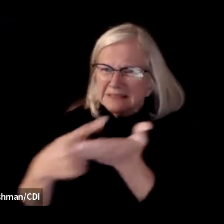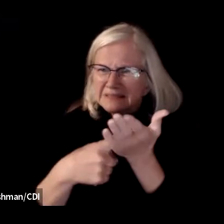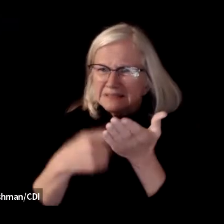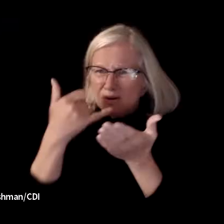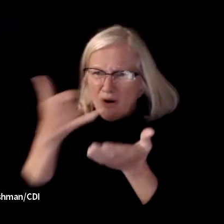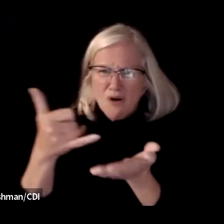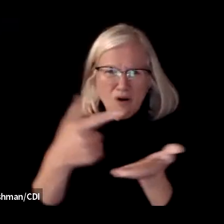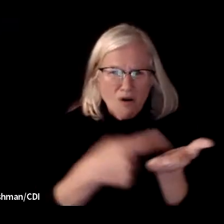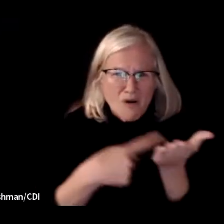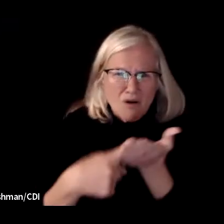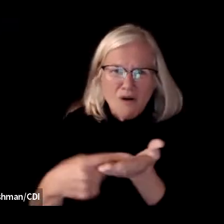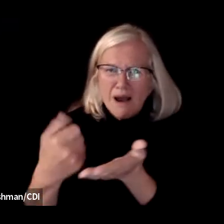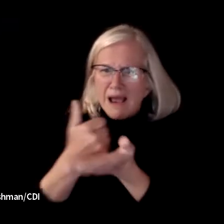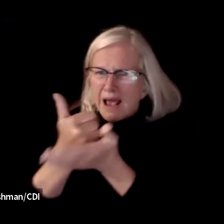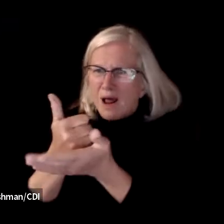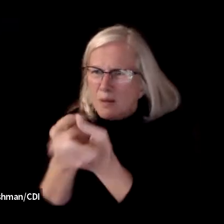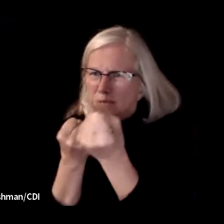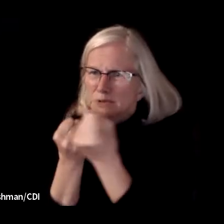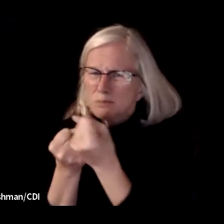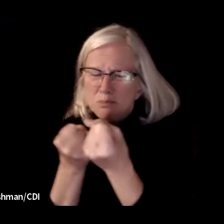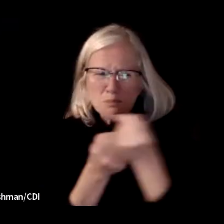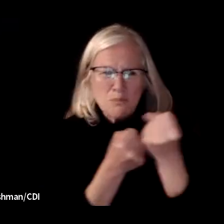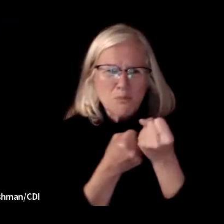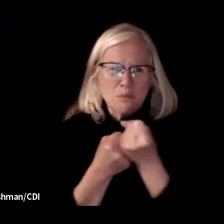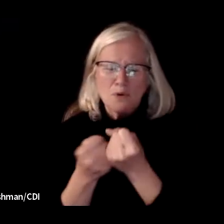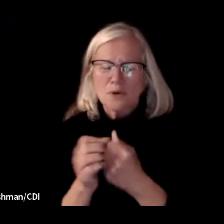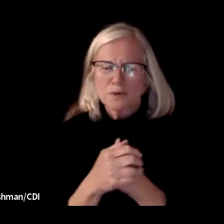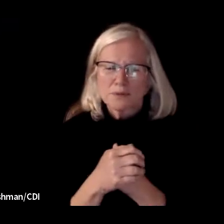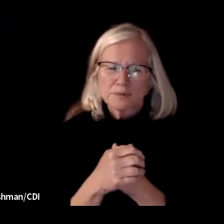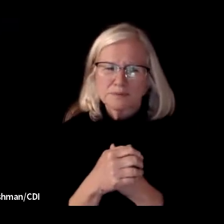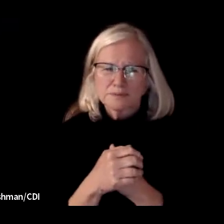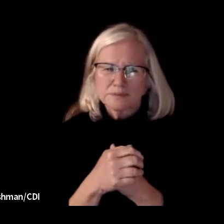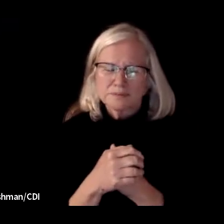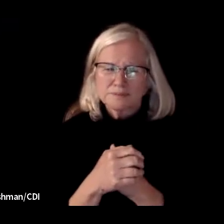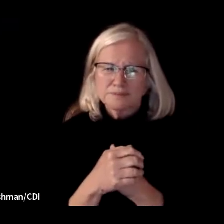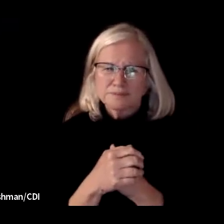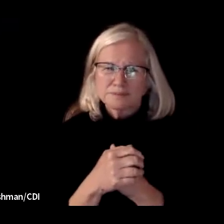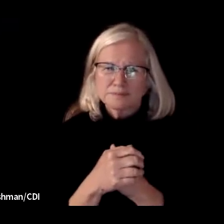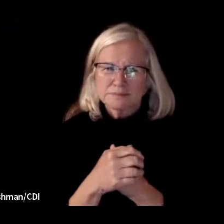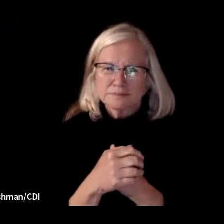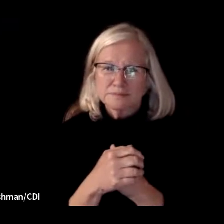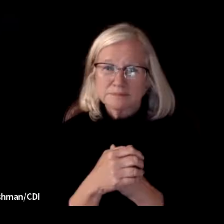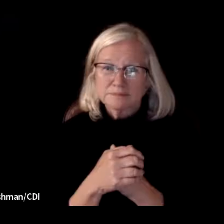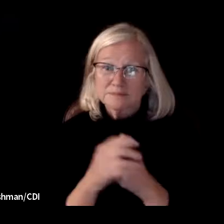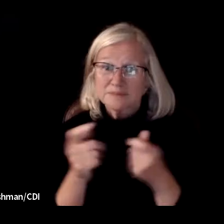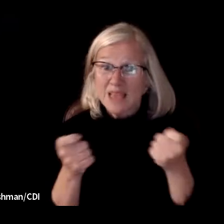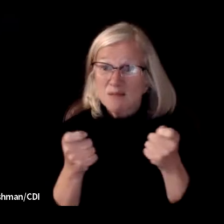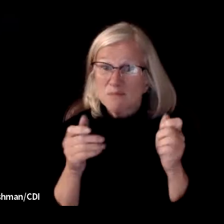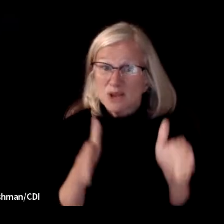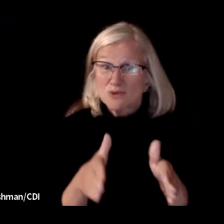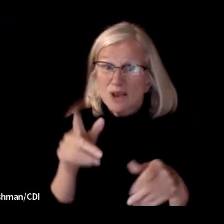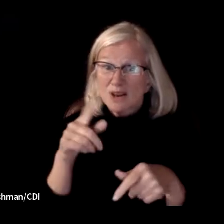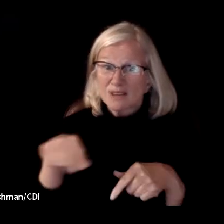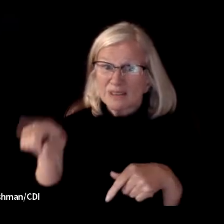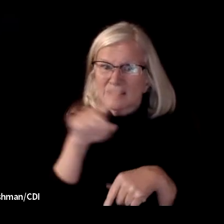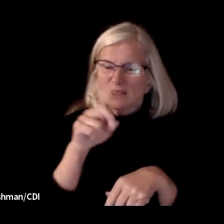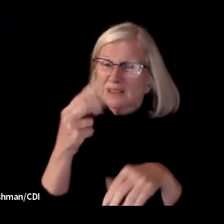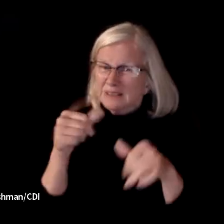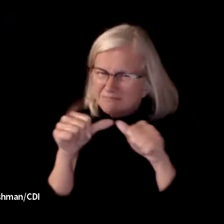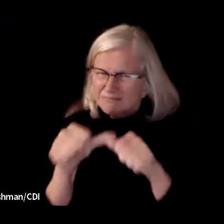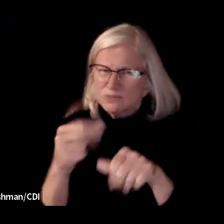state can take to support them. The administration continues to use tools that we have available to